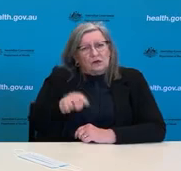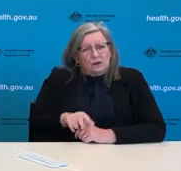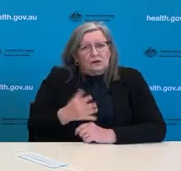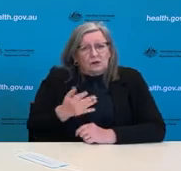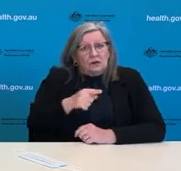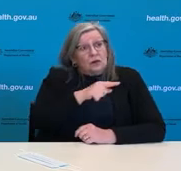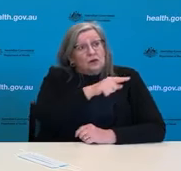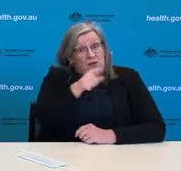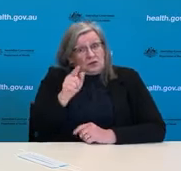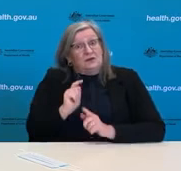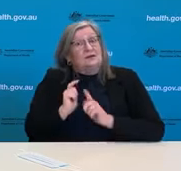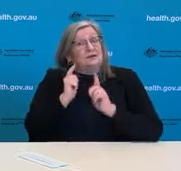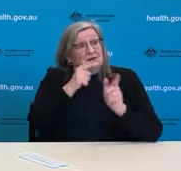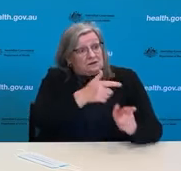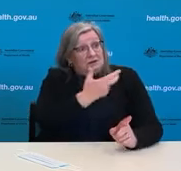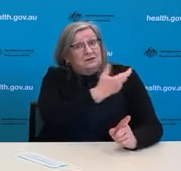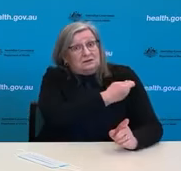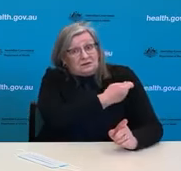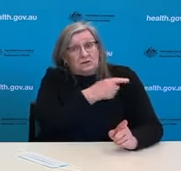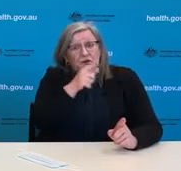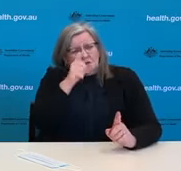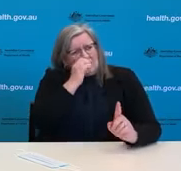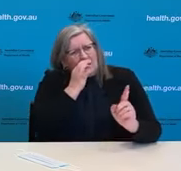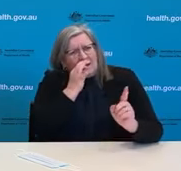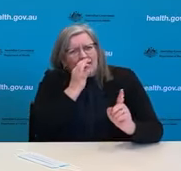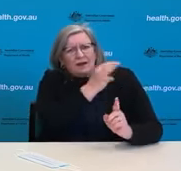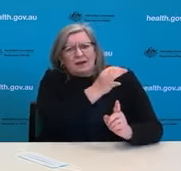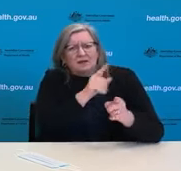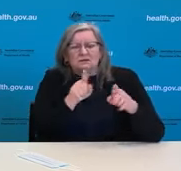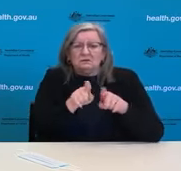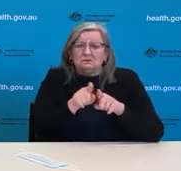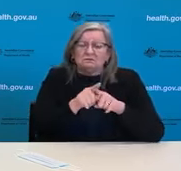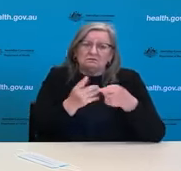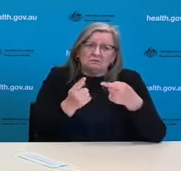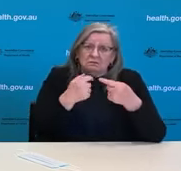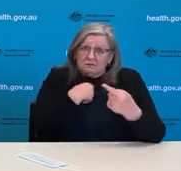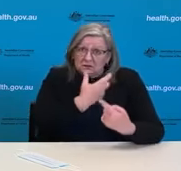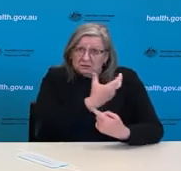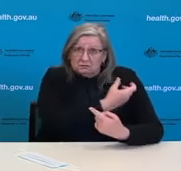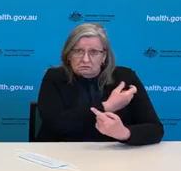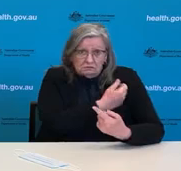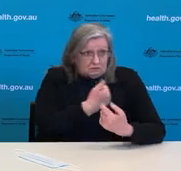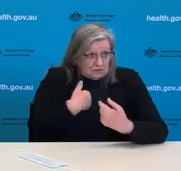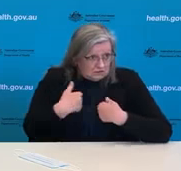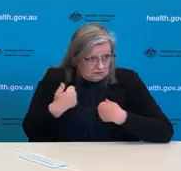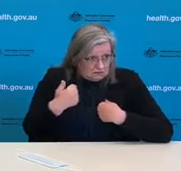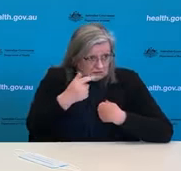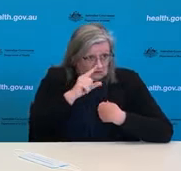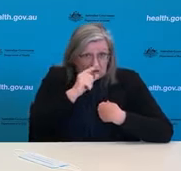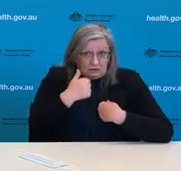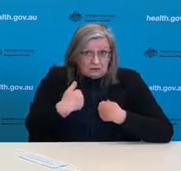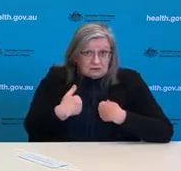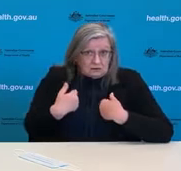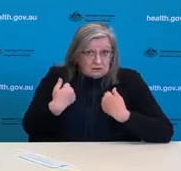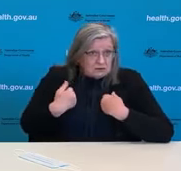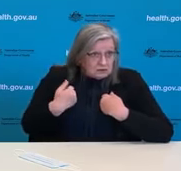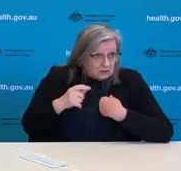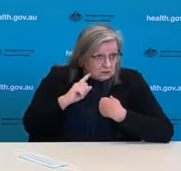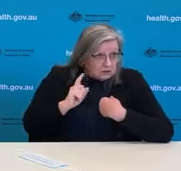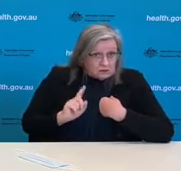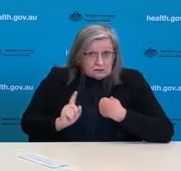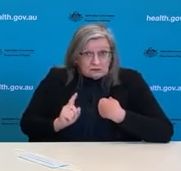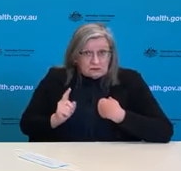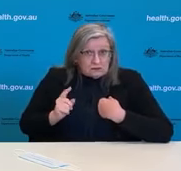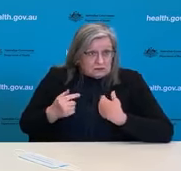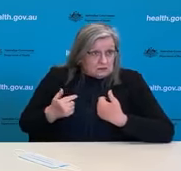ask include, are there any problems having this vaccine with my other medical conditions? If